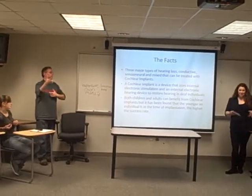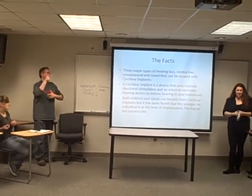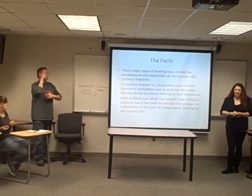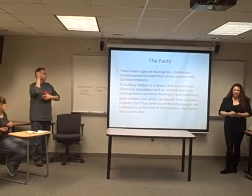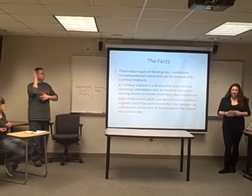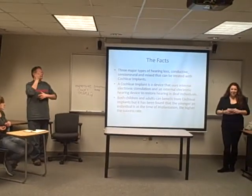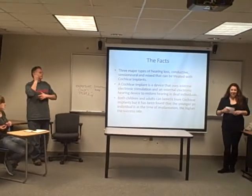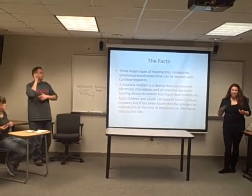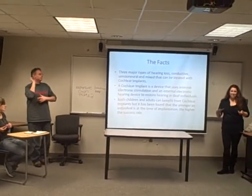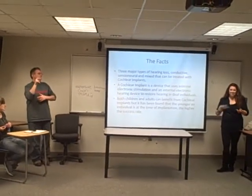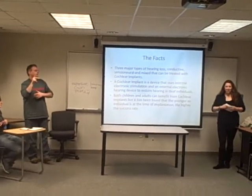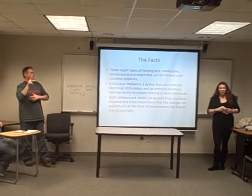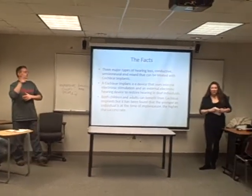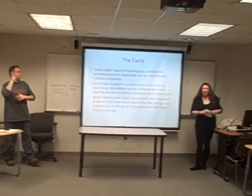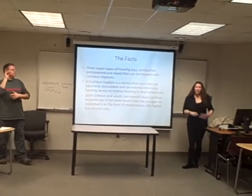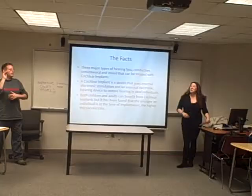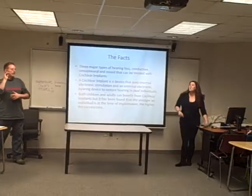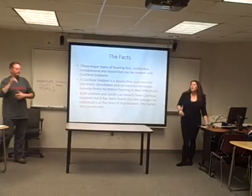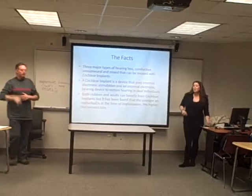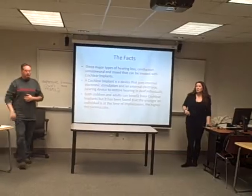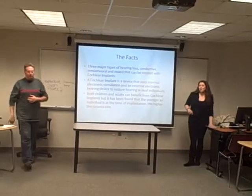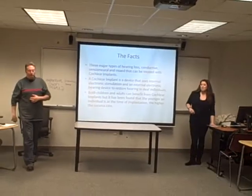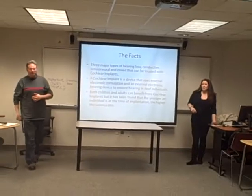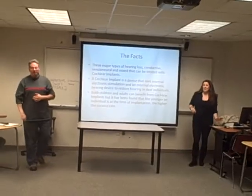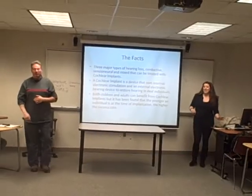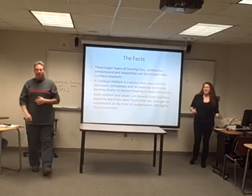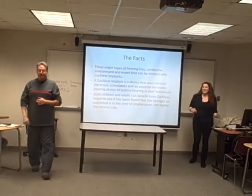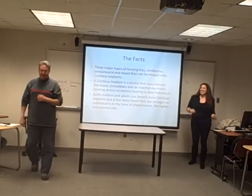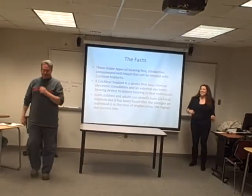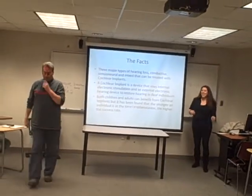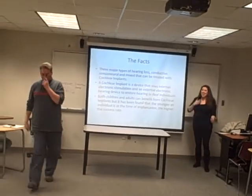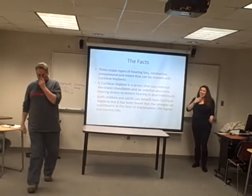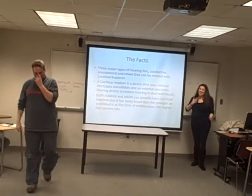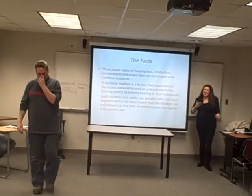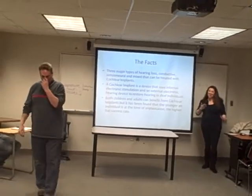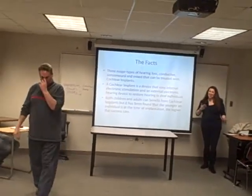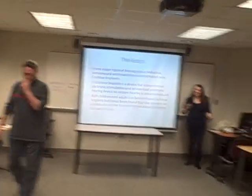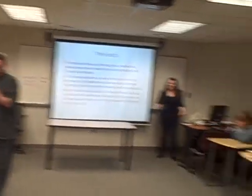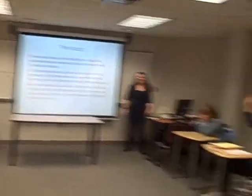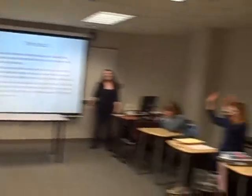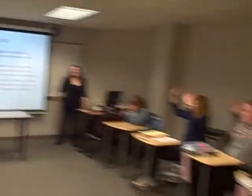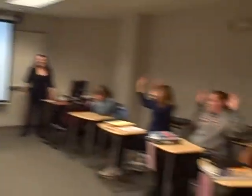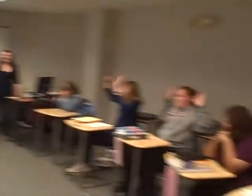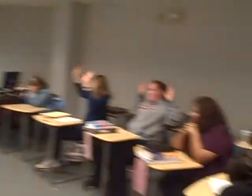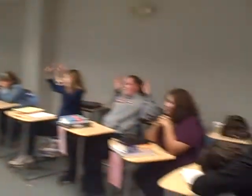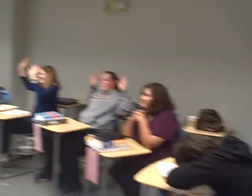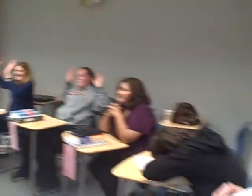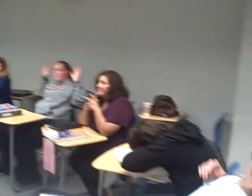letting me come and talk to you, and I hope you all enjoyed learning about cochlear implants. Yeah, thank you.